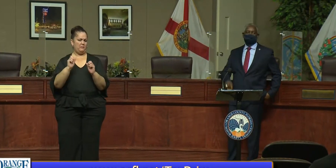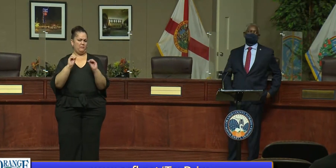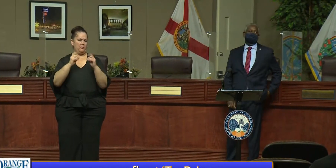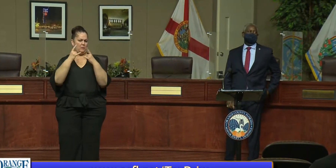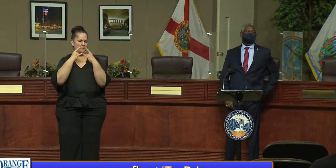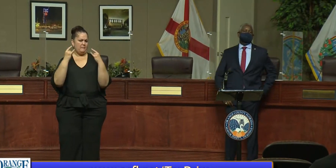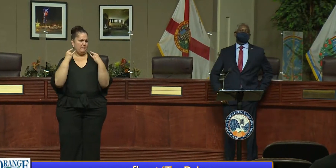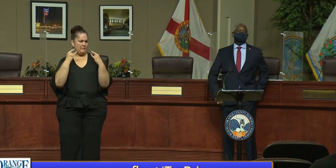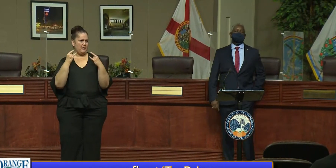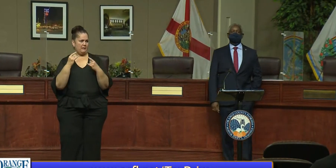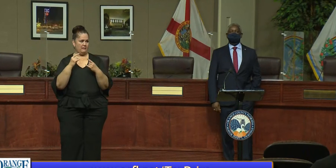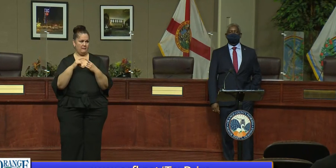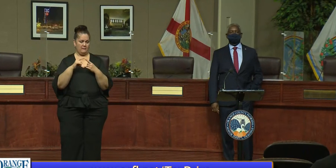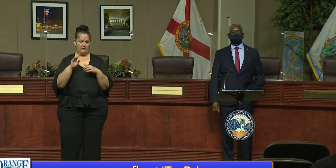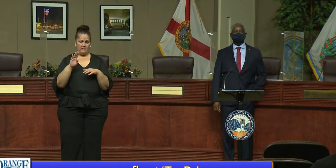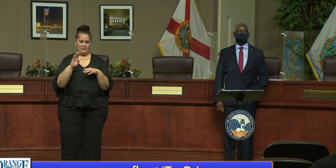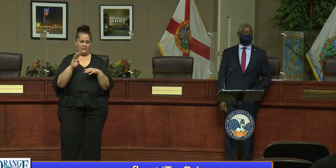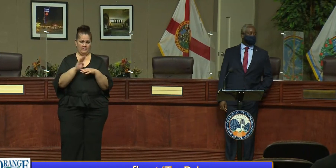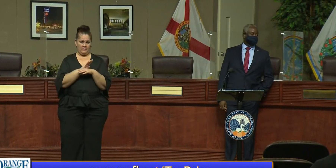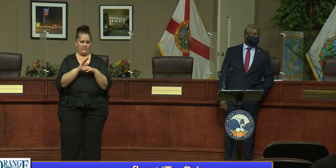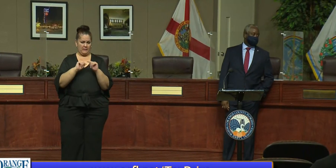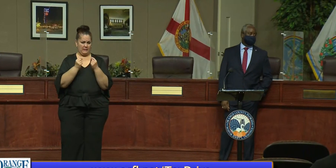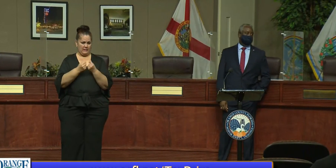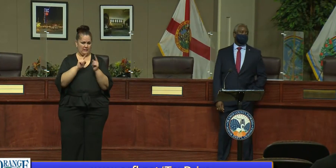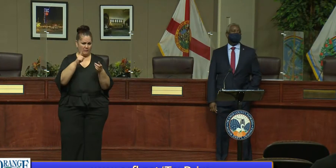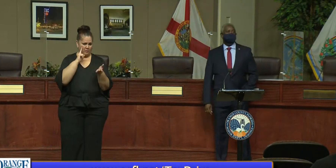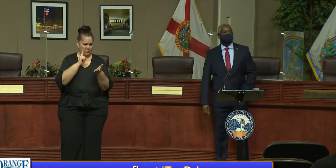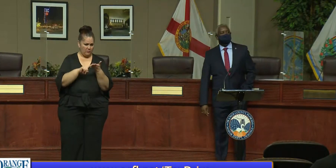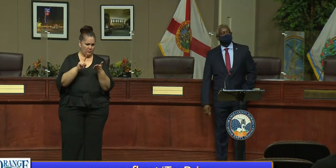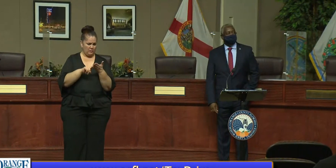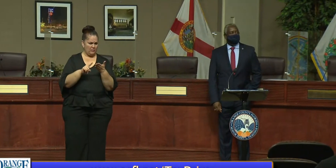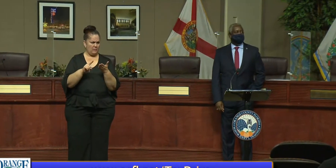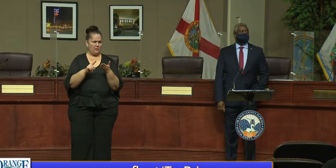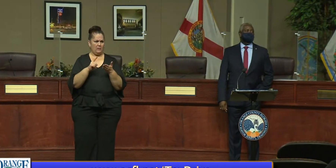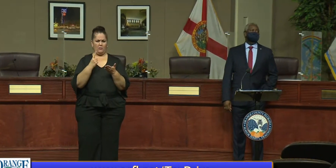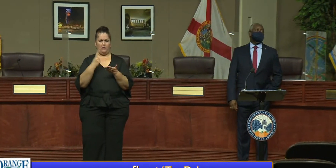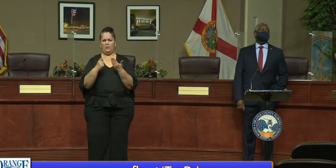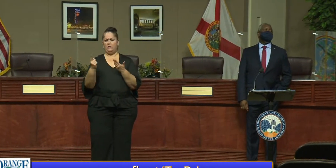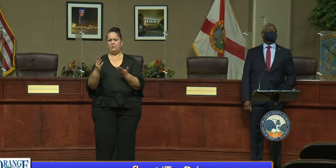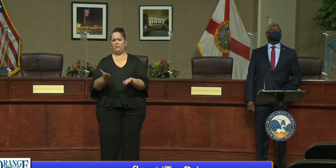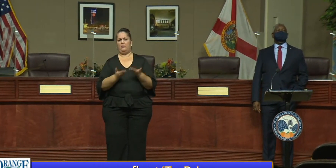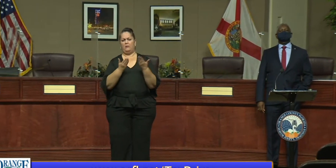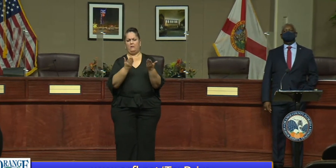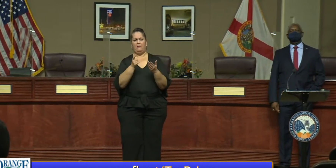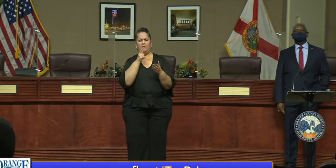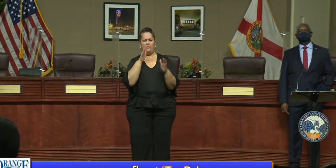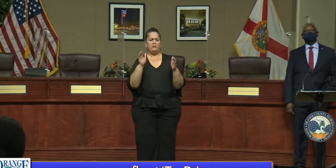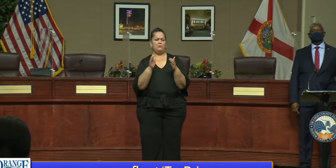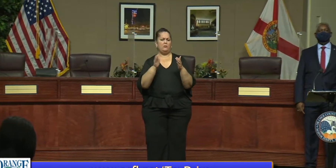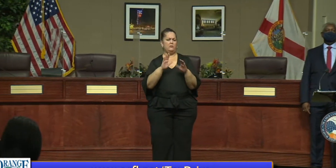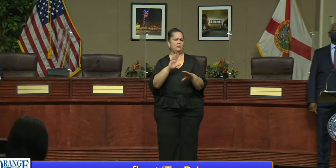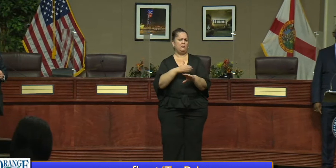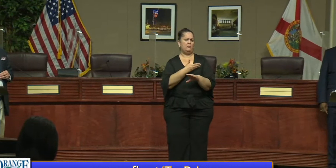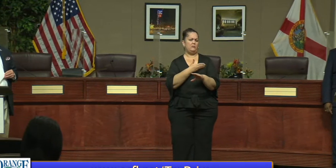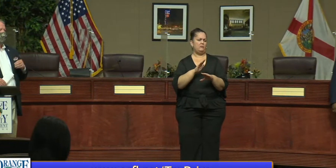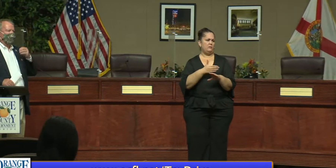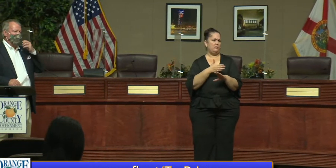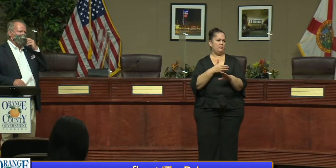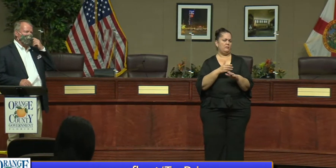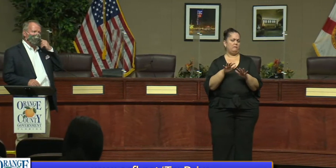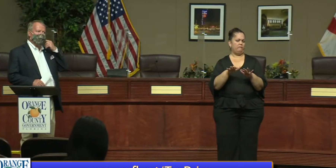this something strike teams are looking into or investigating? And what is your advice to small concert venues?